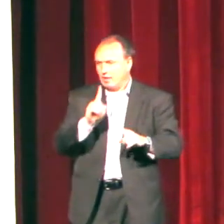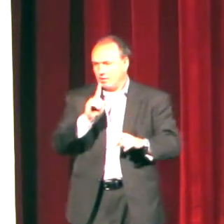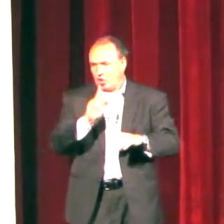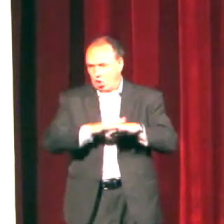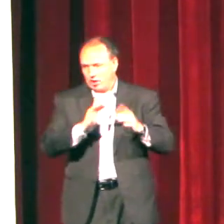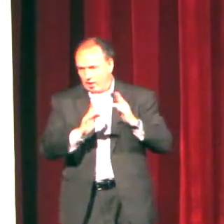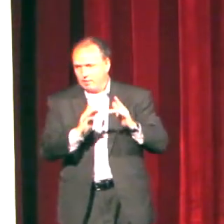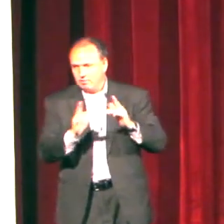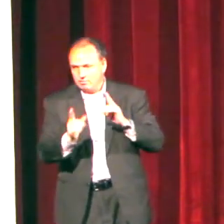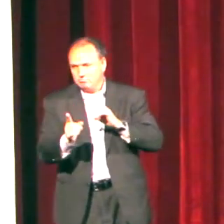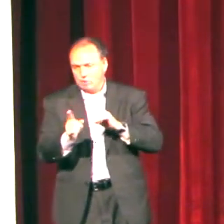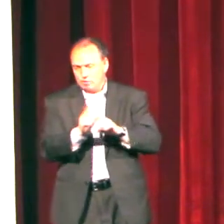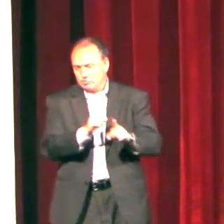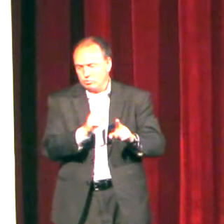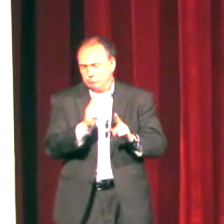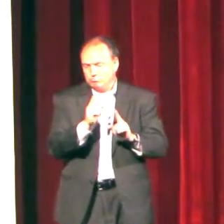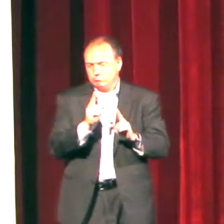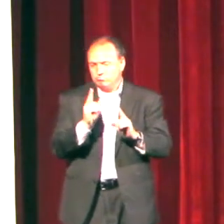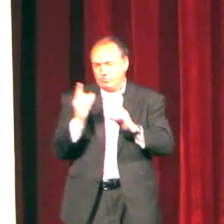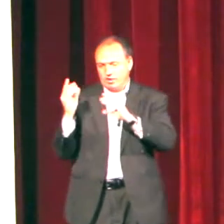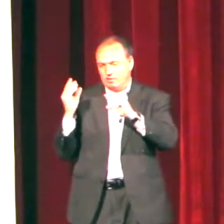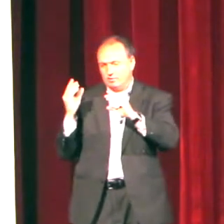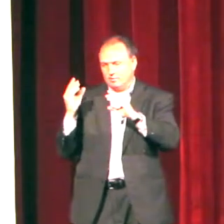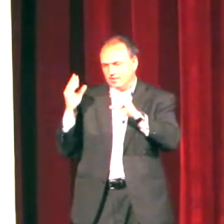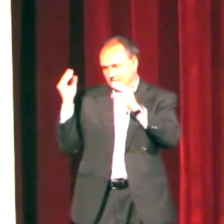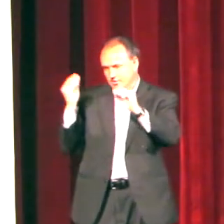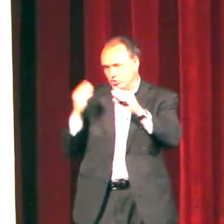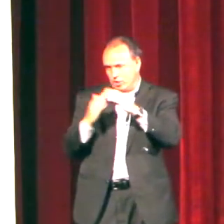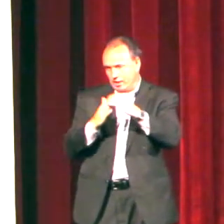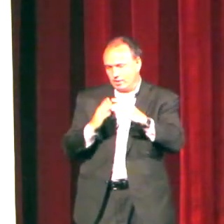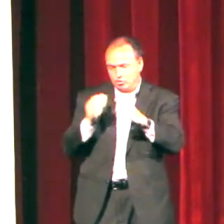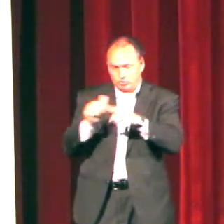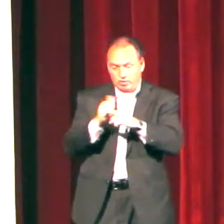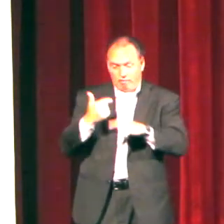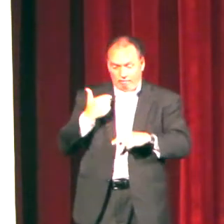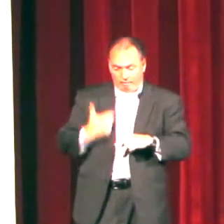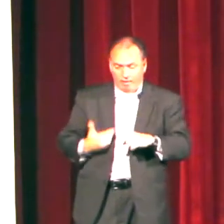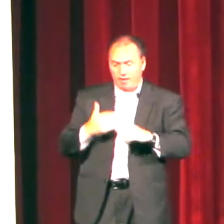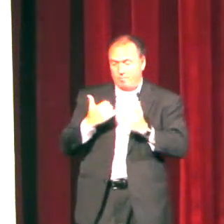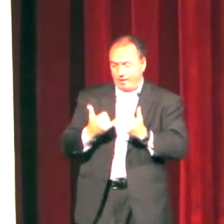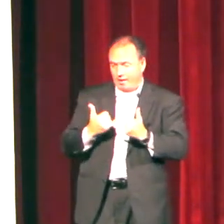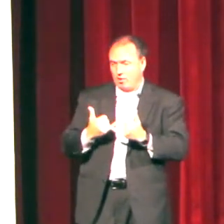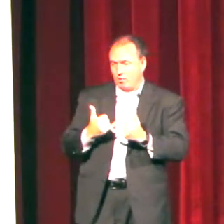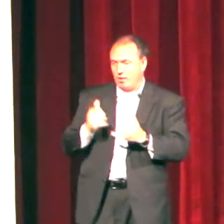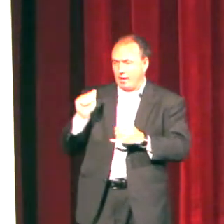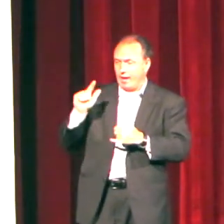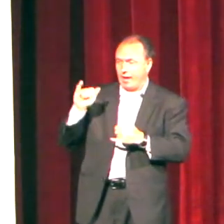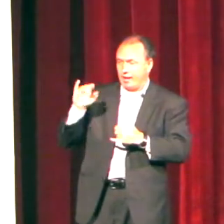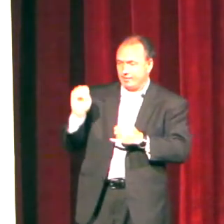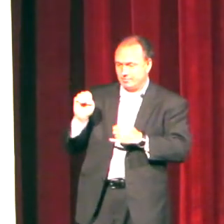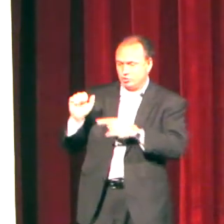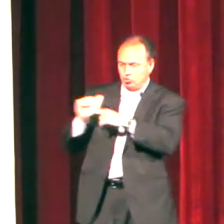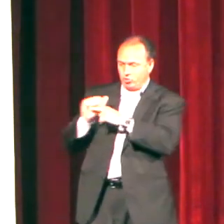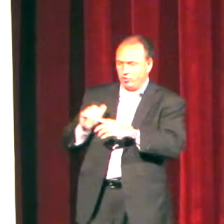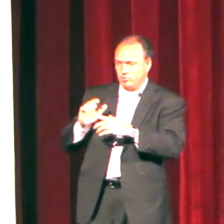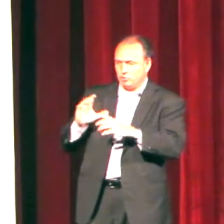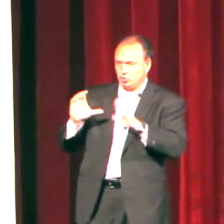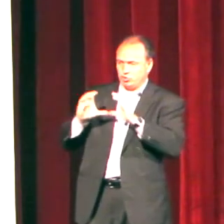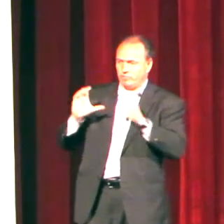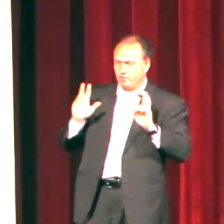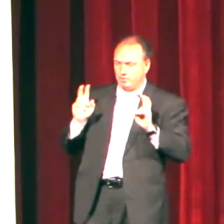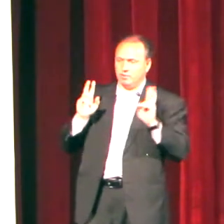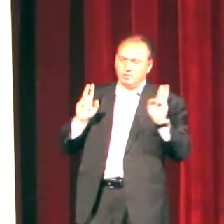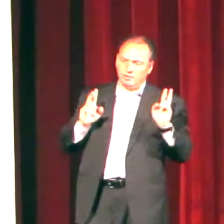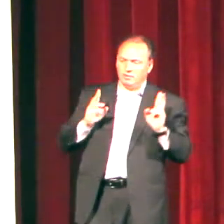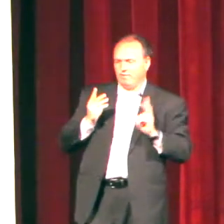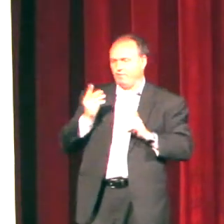as well as the instructor-led training. I am now an ALICE trainer. A few of